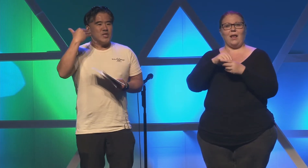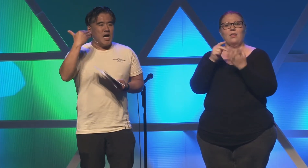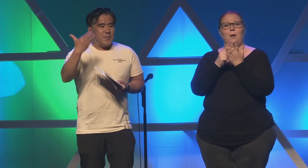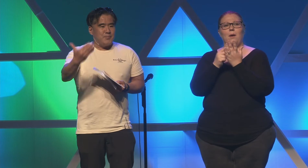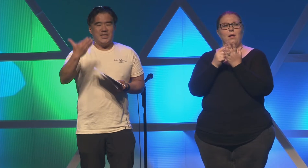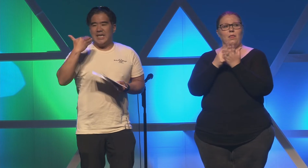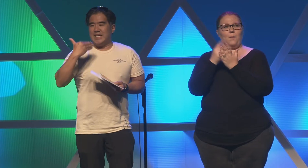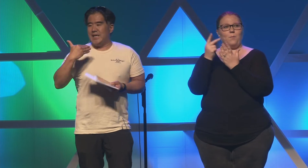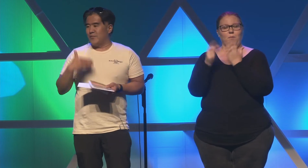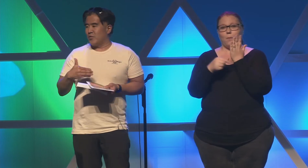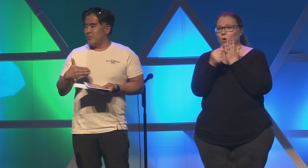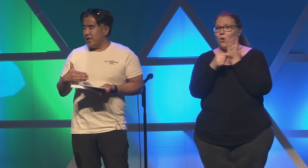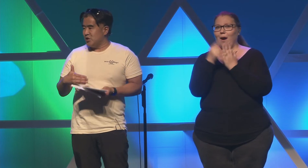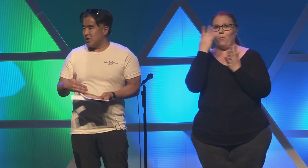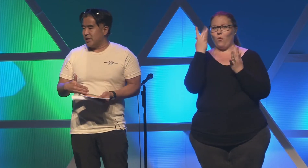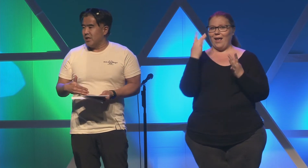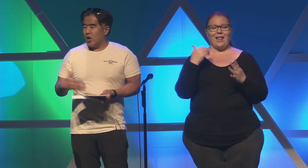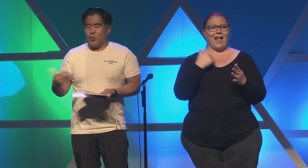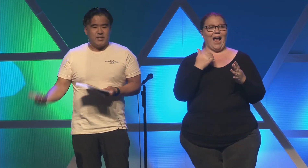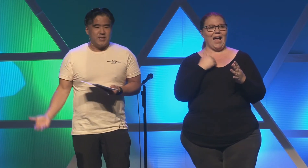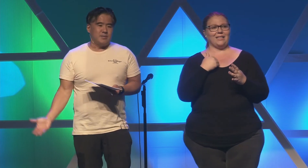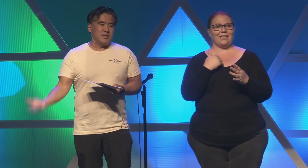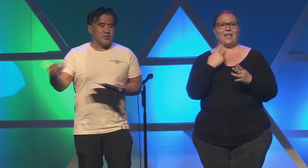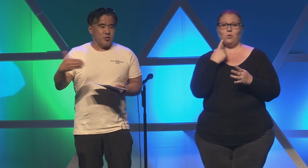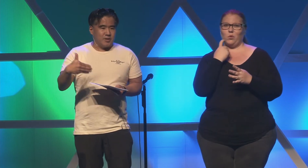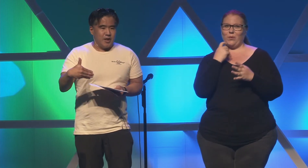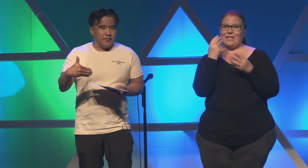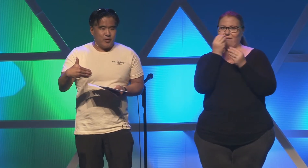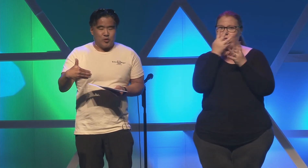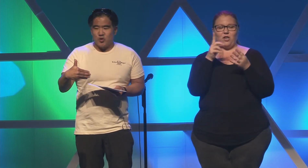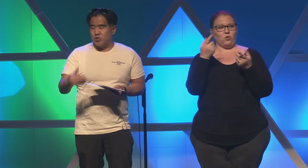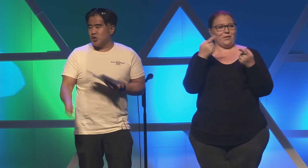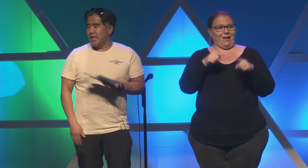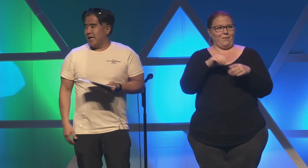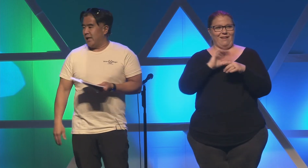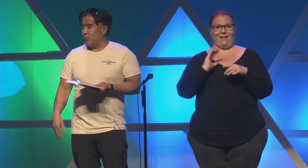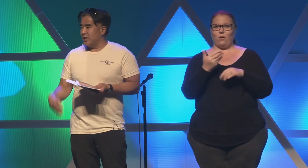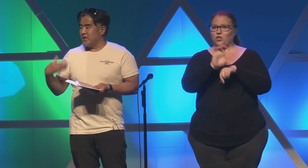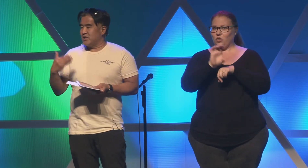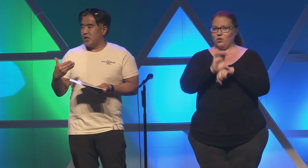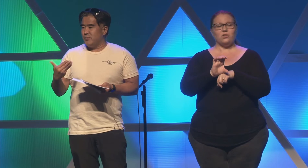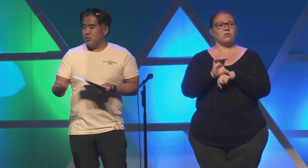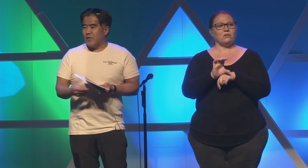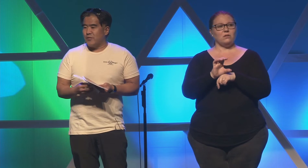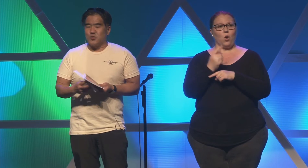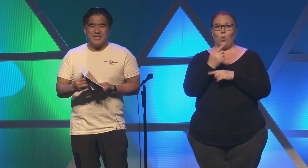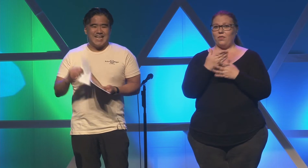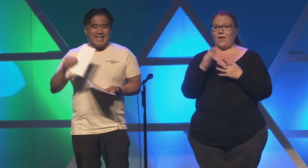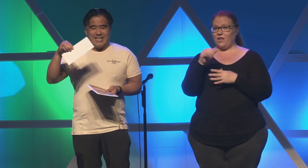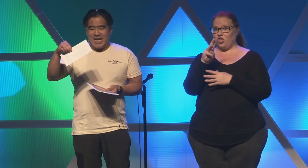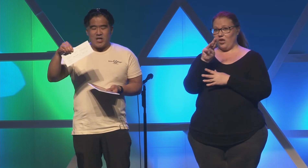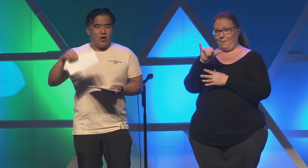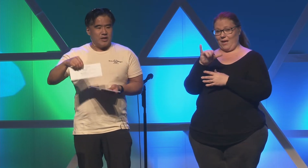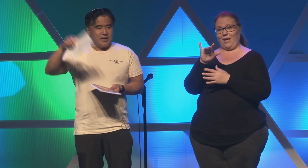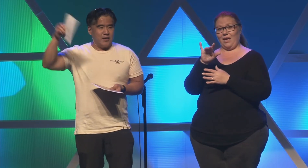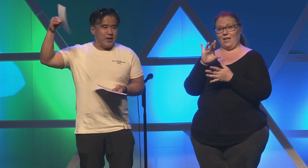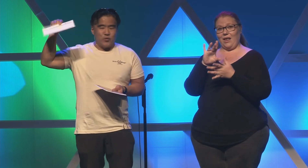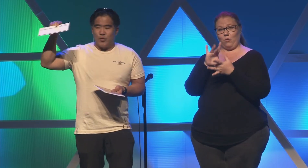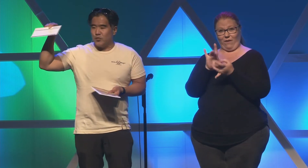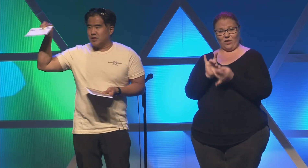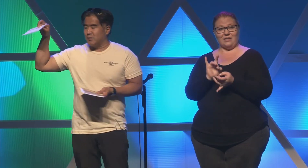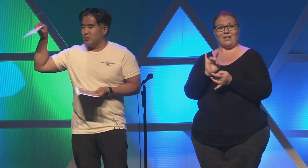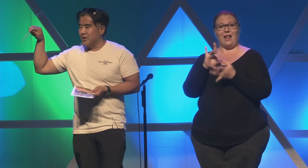of the most up-to-date information on what's taking place throughout the life of our church. And one of the things Jamie referenced was that Connect card. I'd